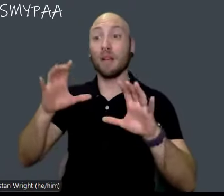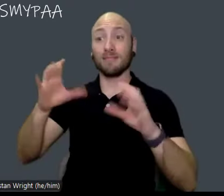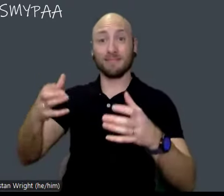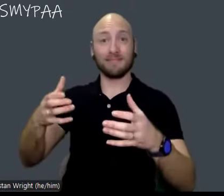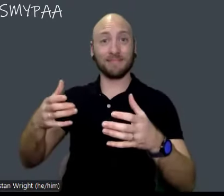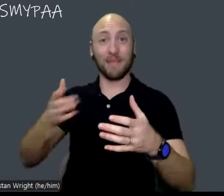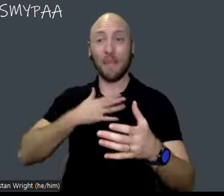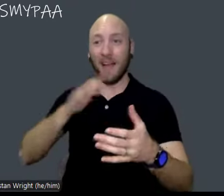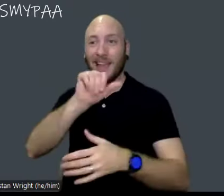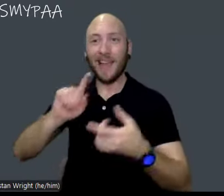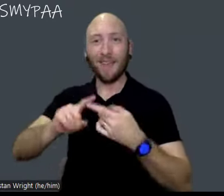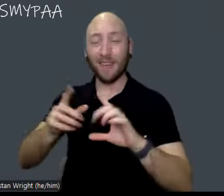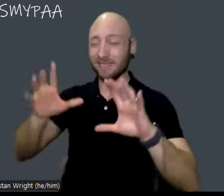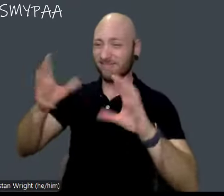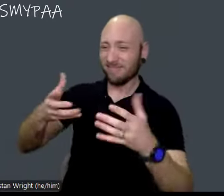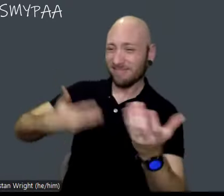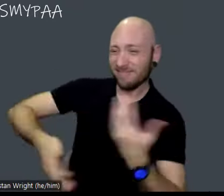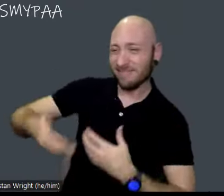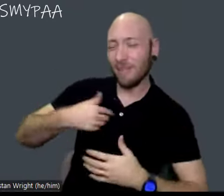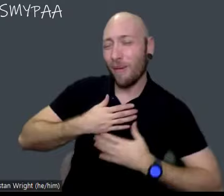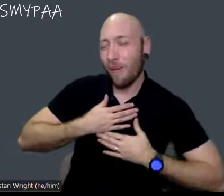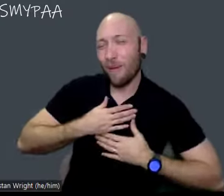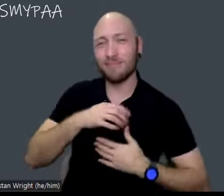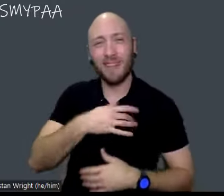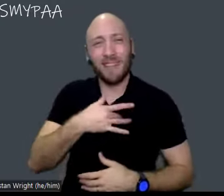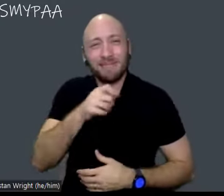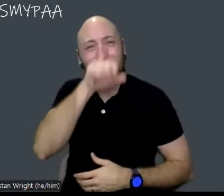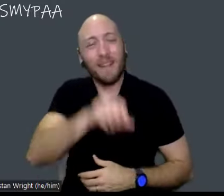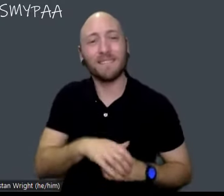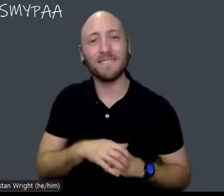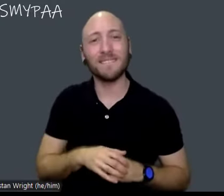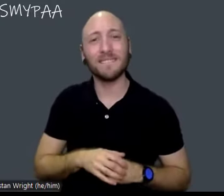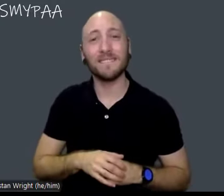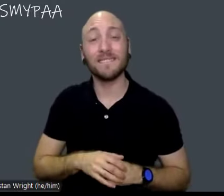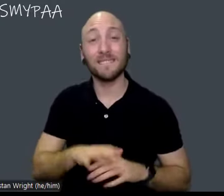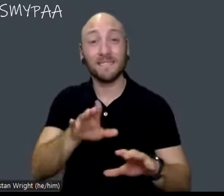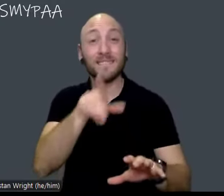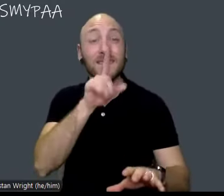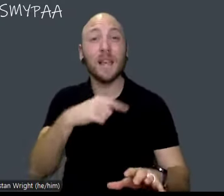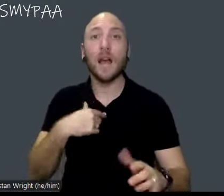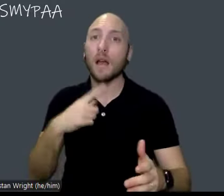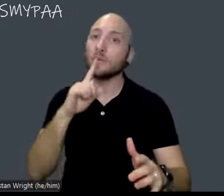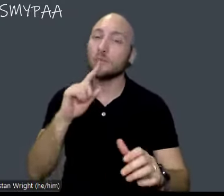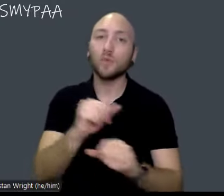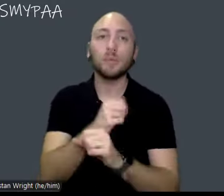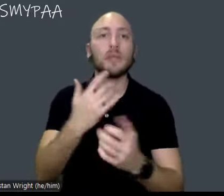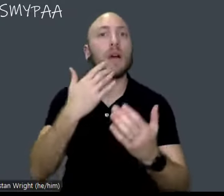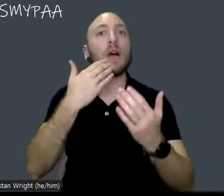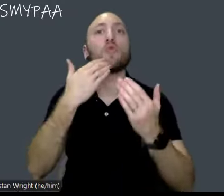the fellowship. And I am truly grateful. Today, I am